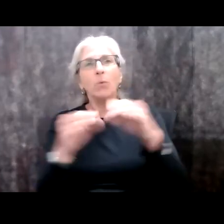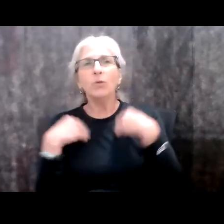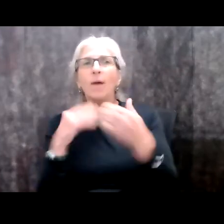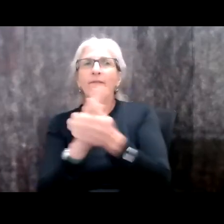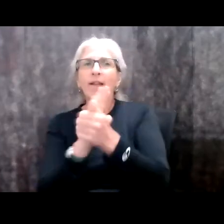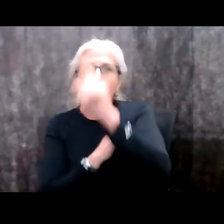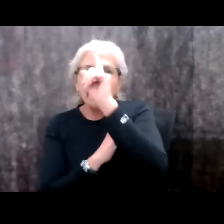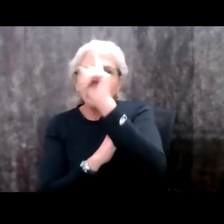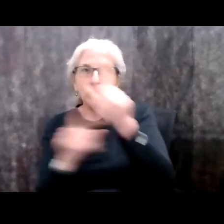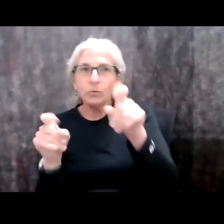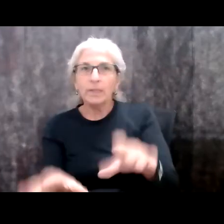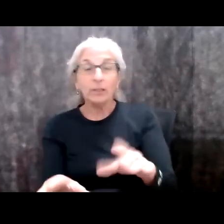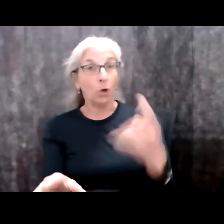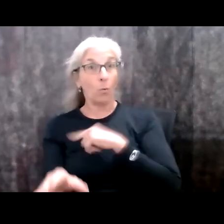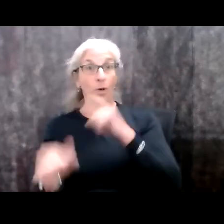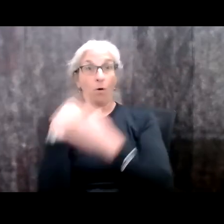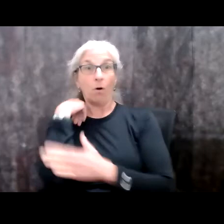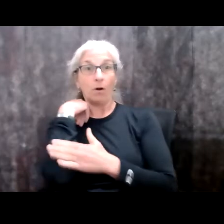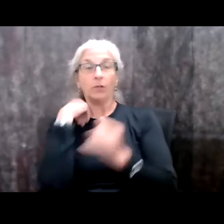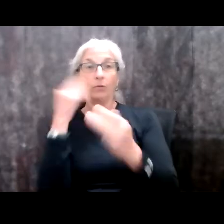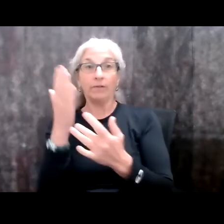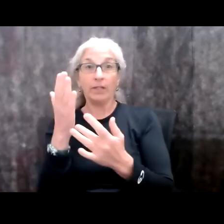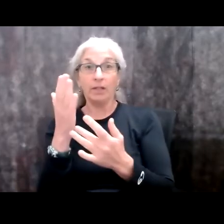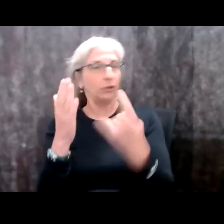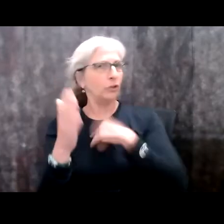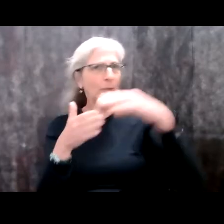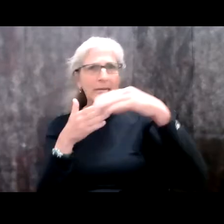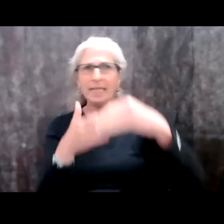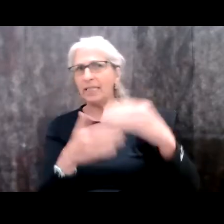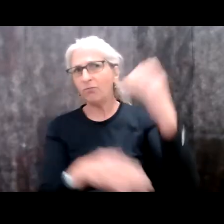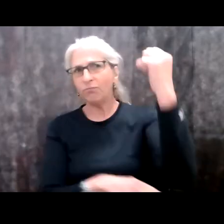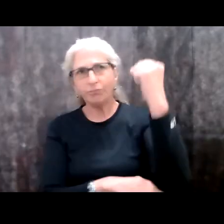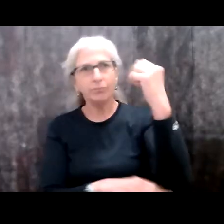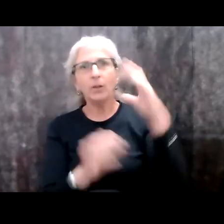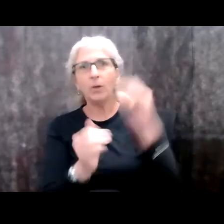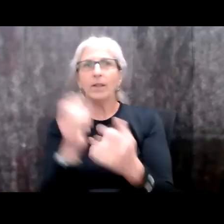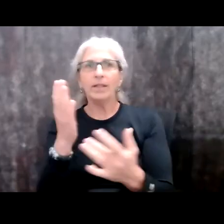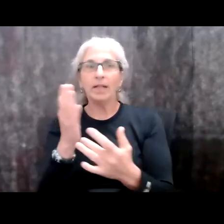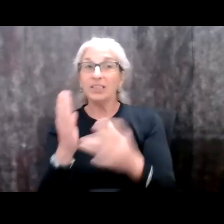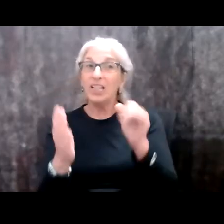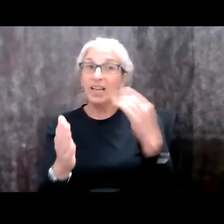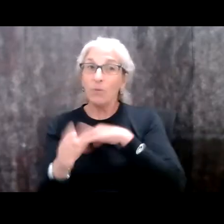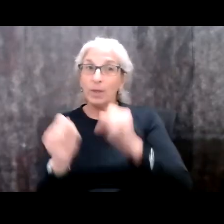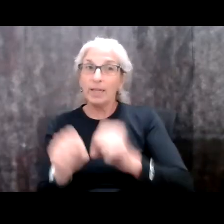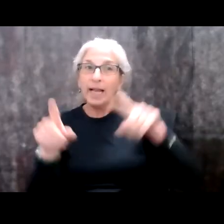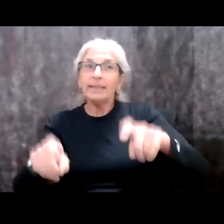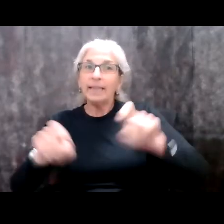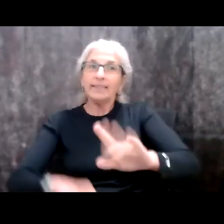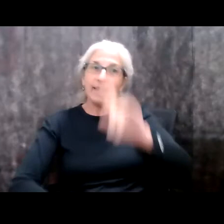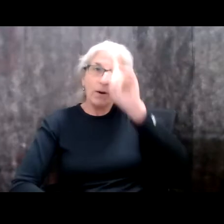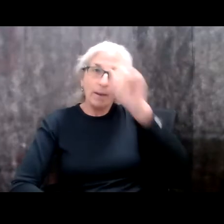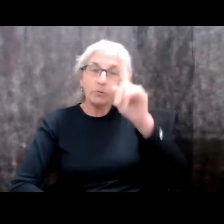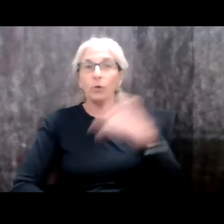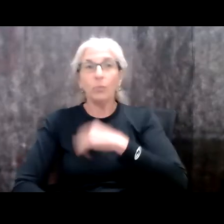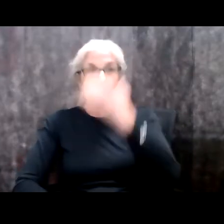child. We are a country of technology. We lead in all spheres of that. If we can have these kids with aptitude tests and we know their strength and their